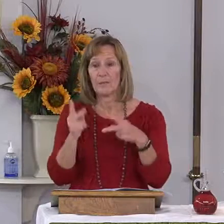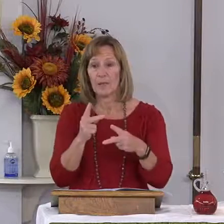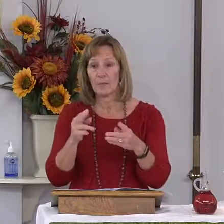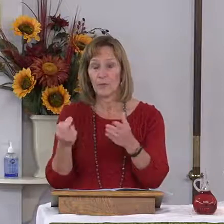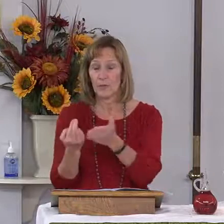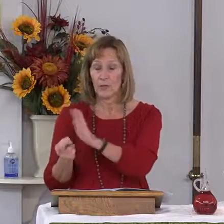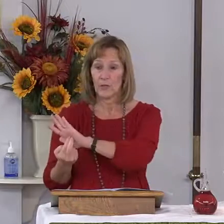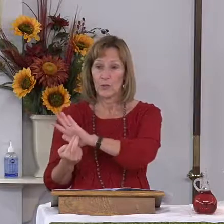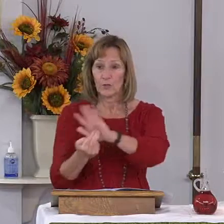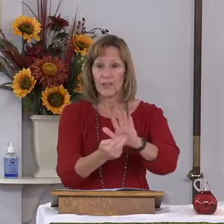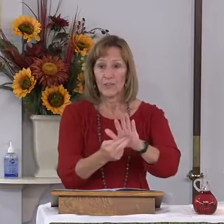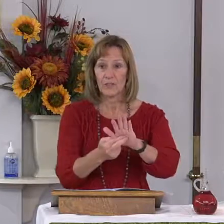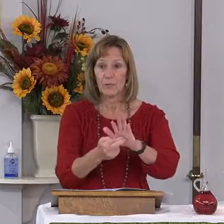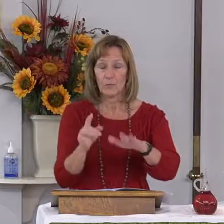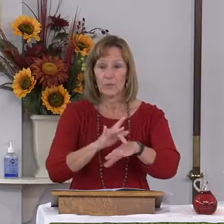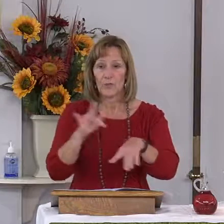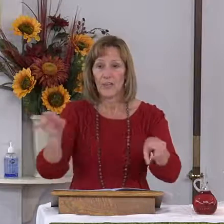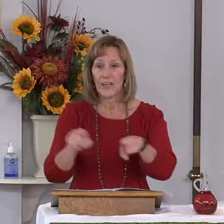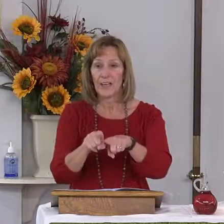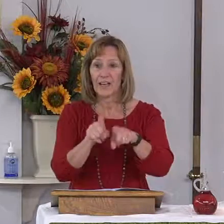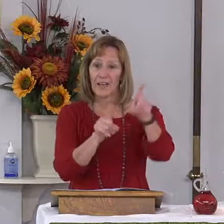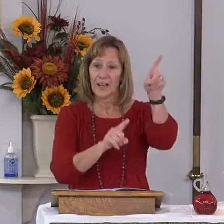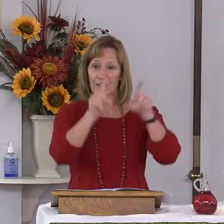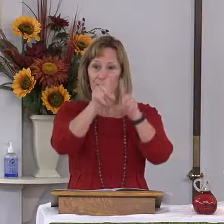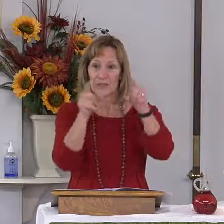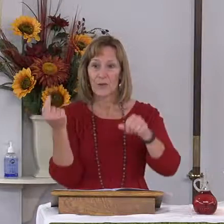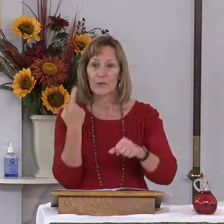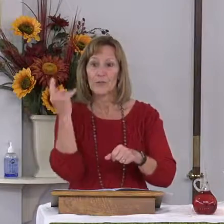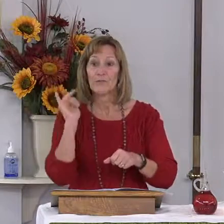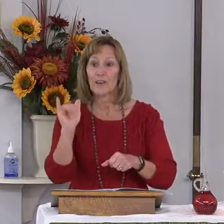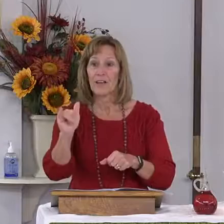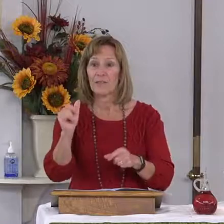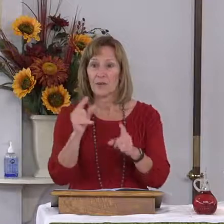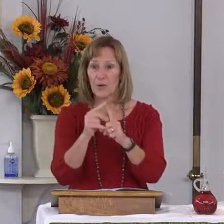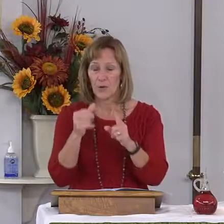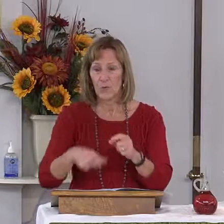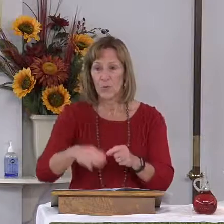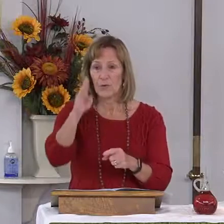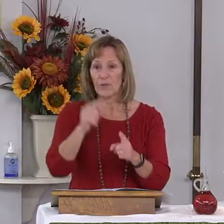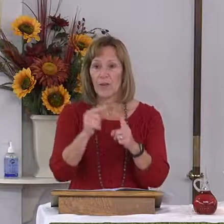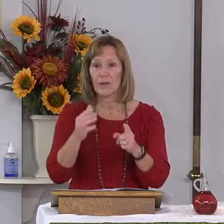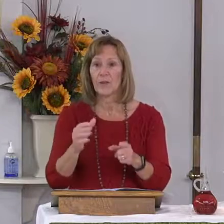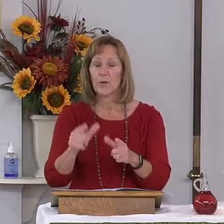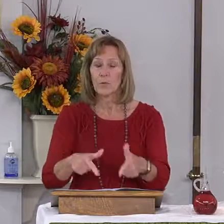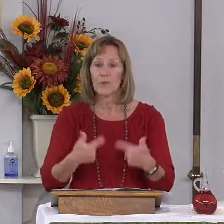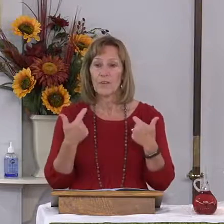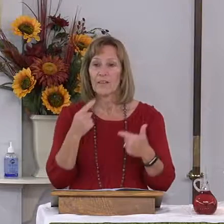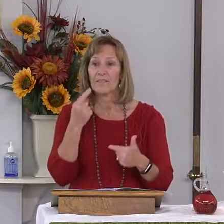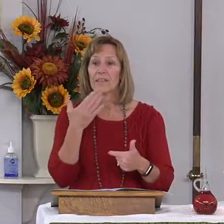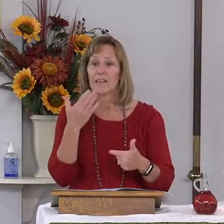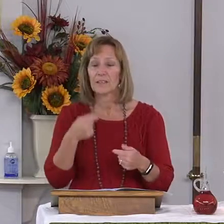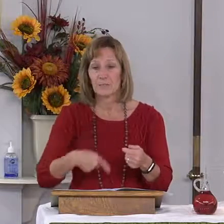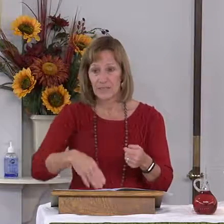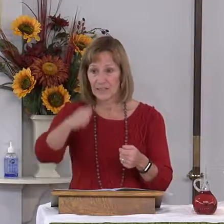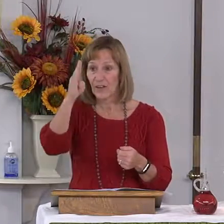the stars forever and ever. Word of God, word of life. Thanks be to God.